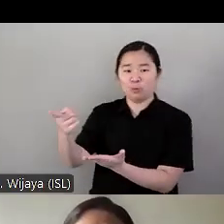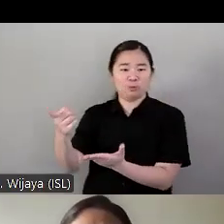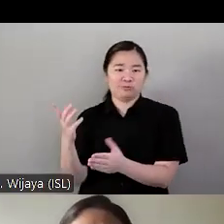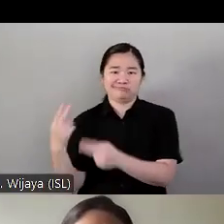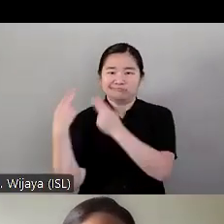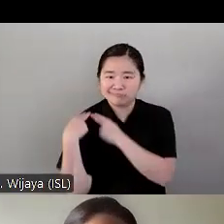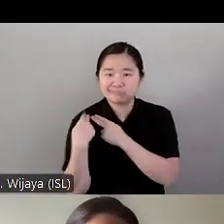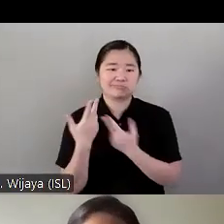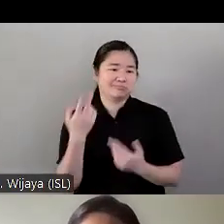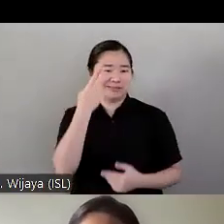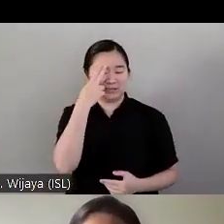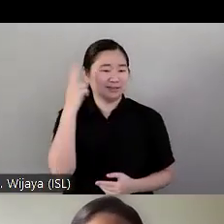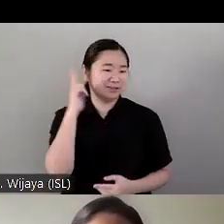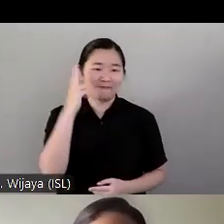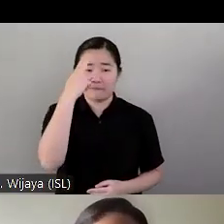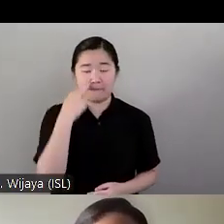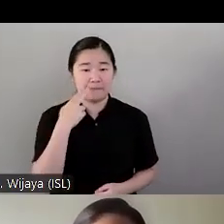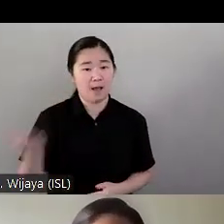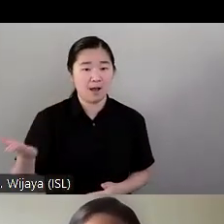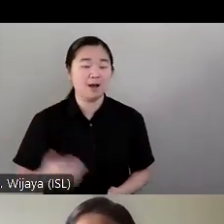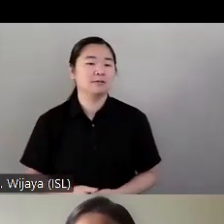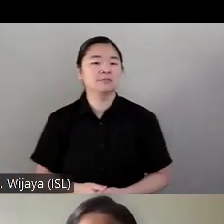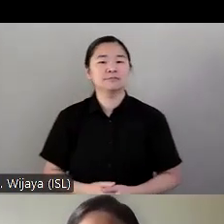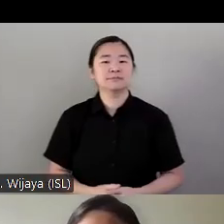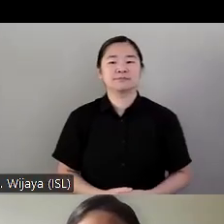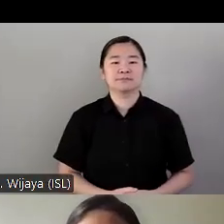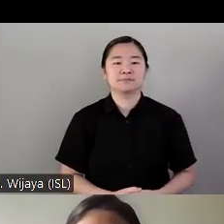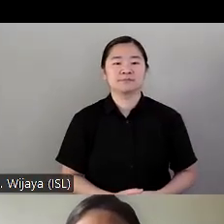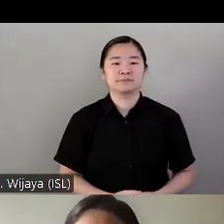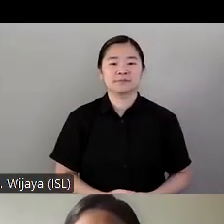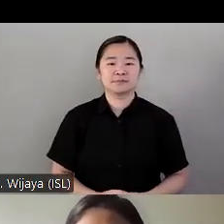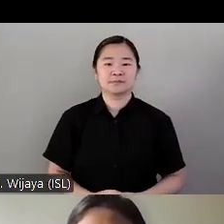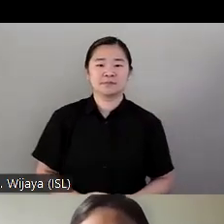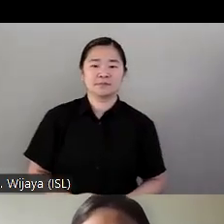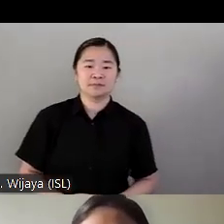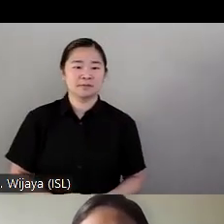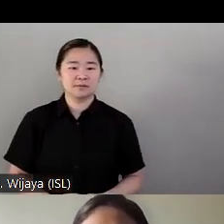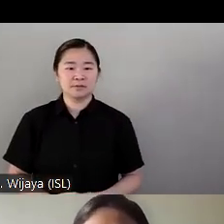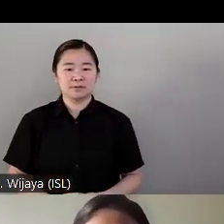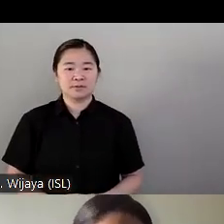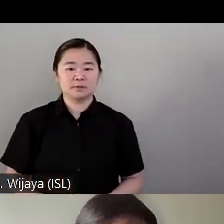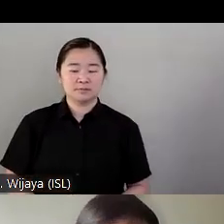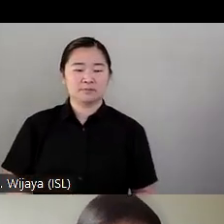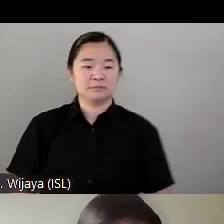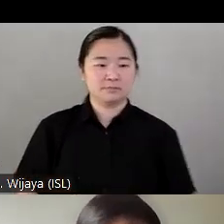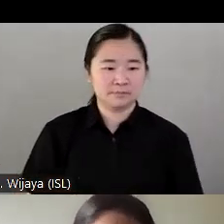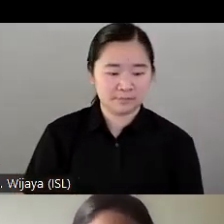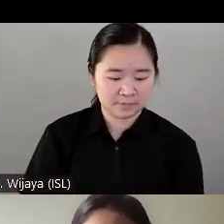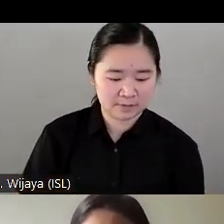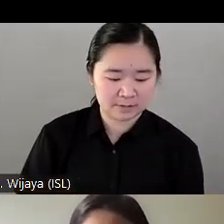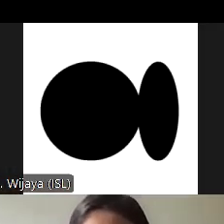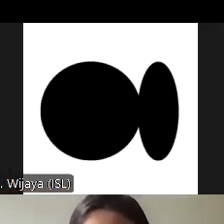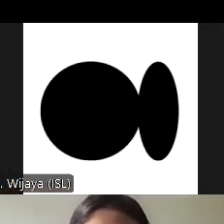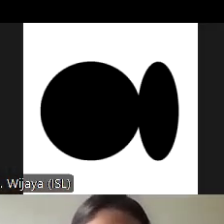Thanks, Amba, and good morning and good afternoon to everyone who is listening to us. I hope I'm